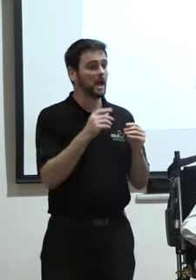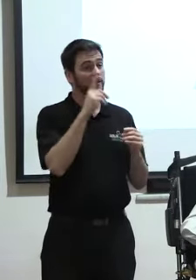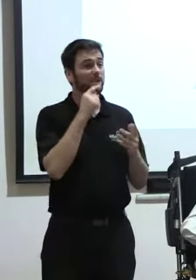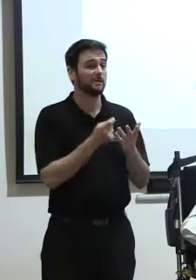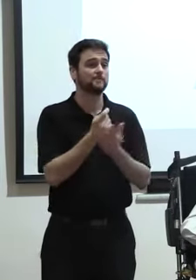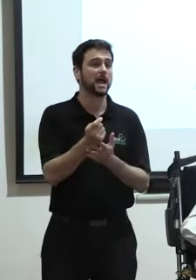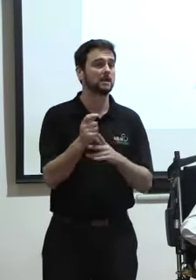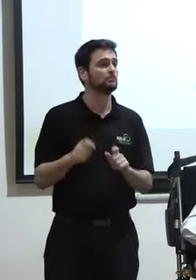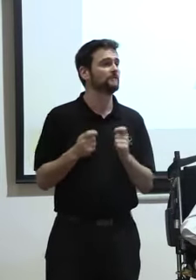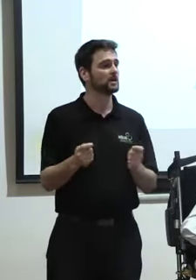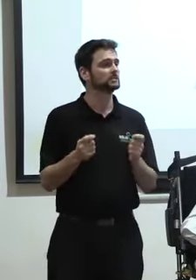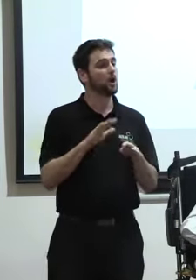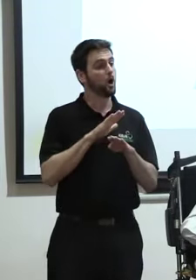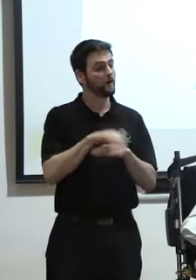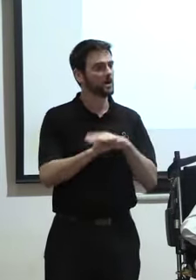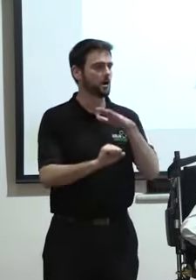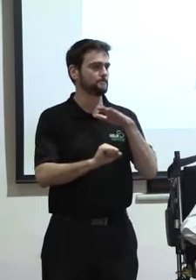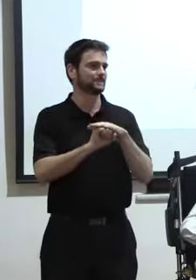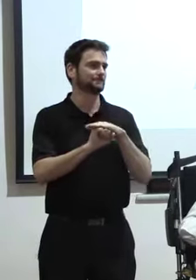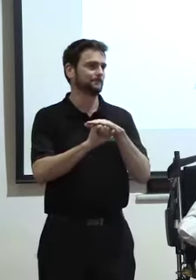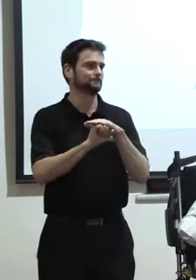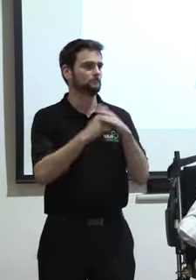more than the maximum in the price guide.